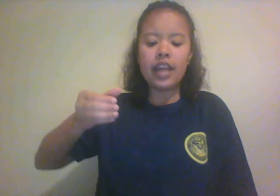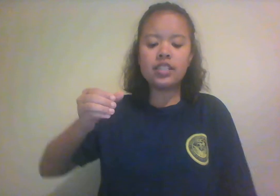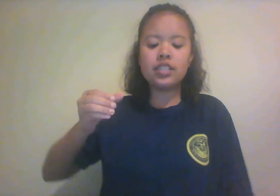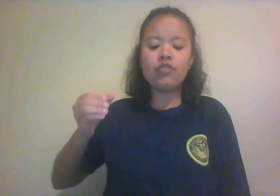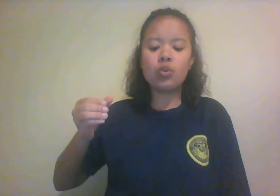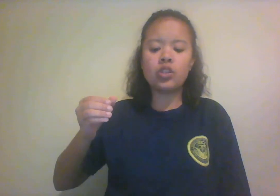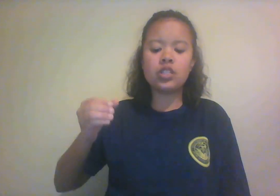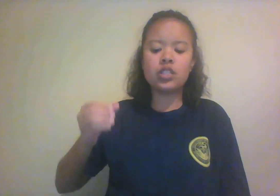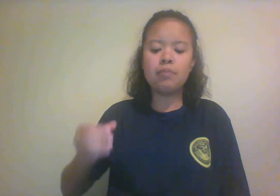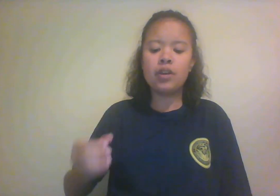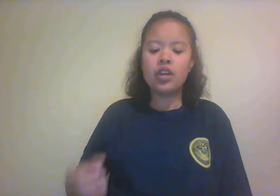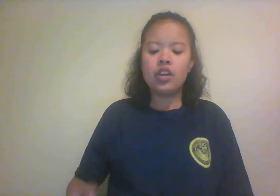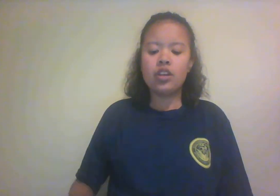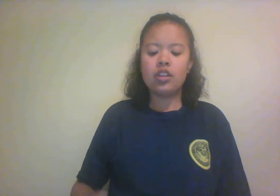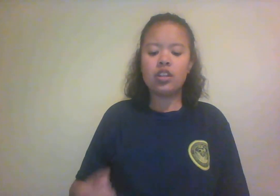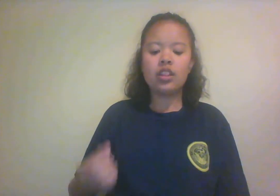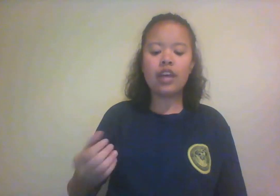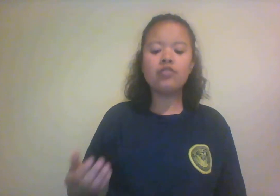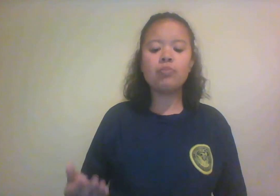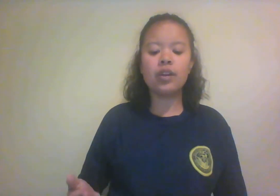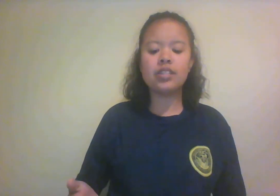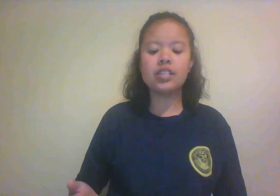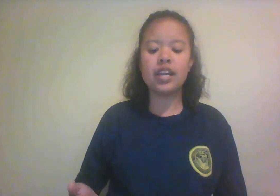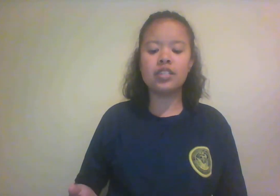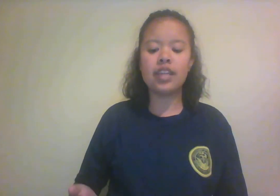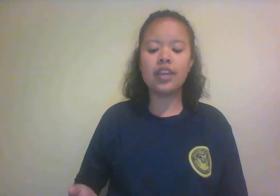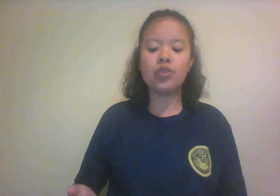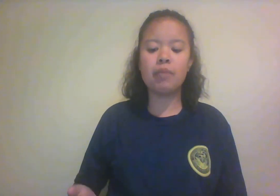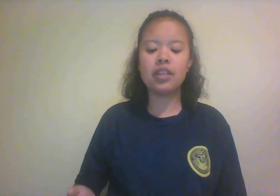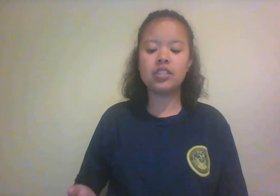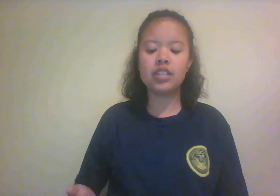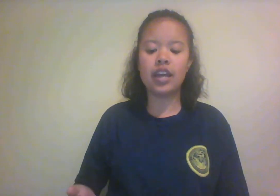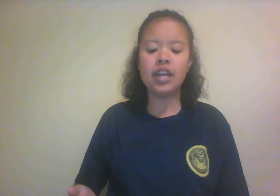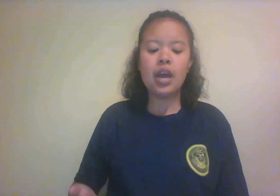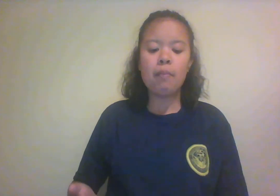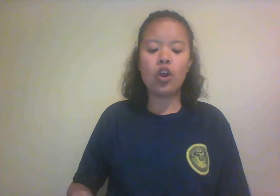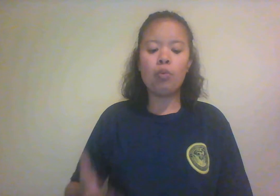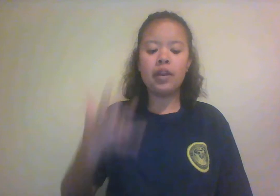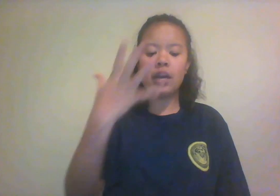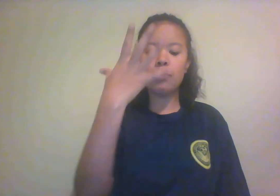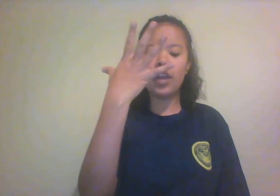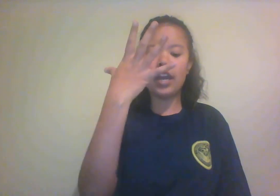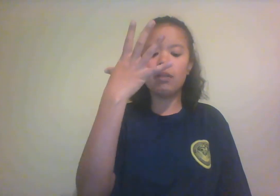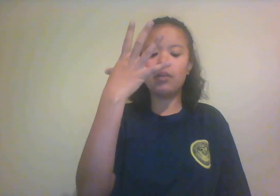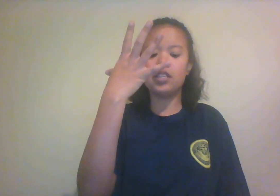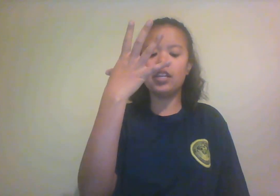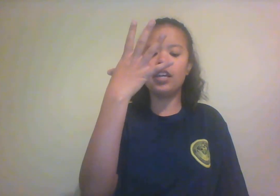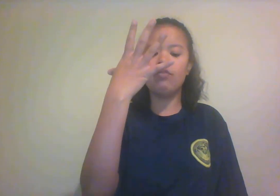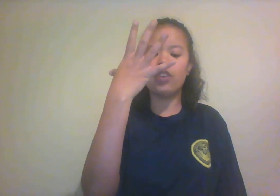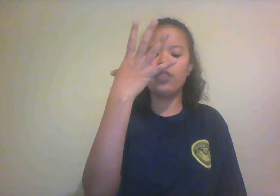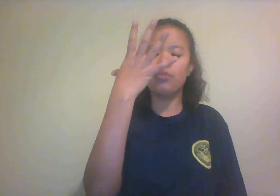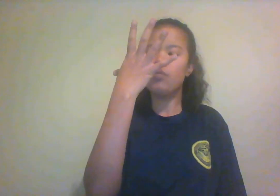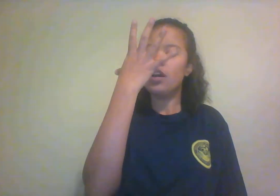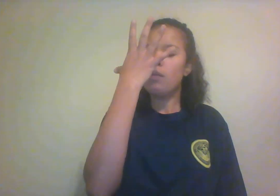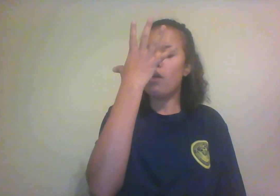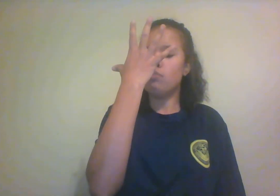Lastly, for the word sleep, Life Print says that you can make this sign by opening up your hand and placing it in front of you, palm